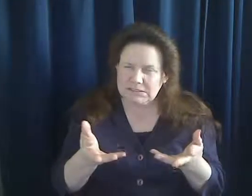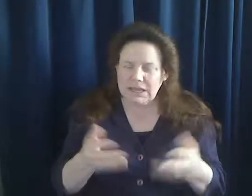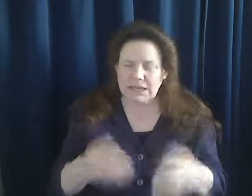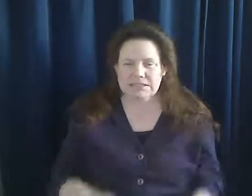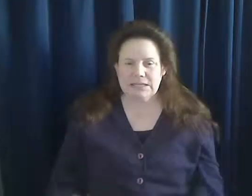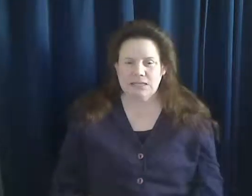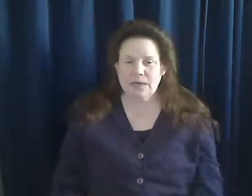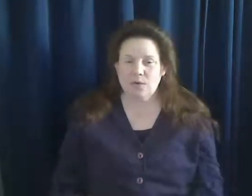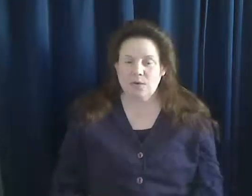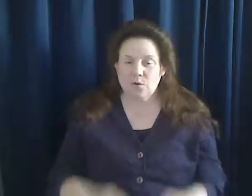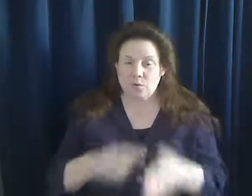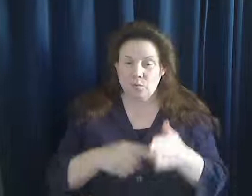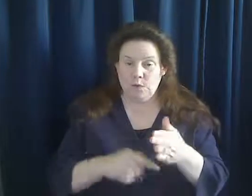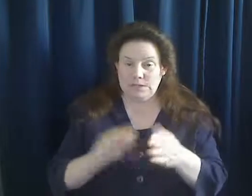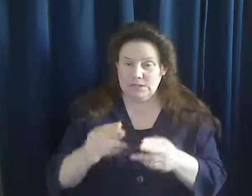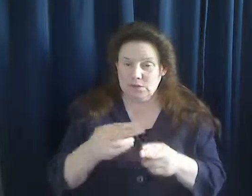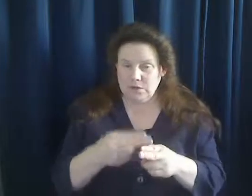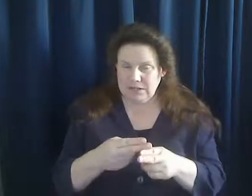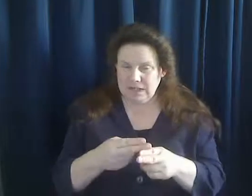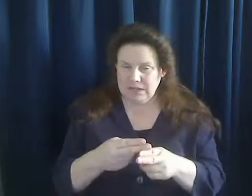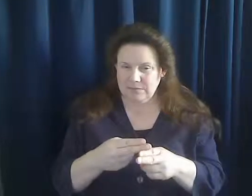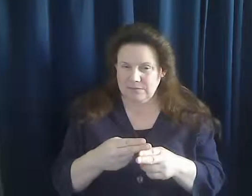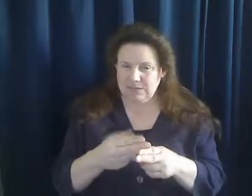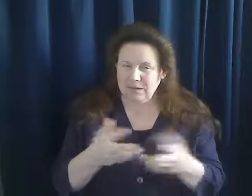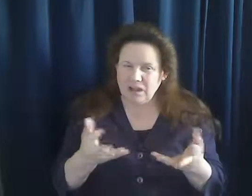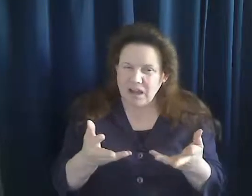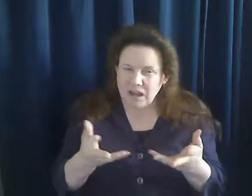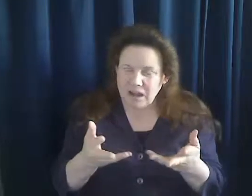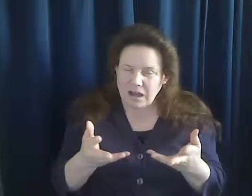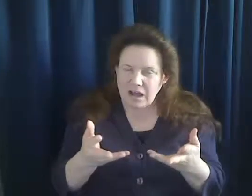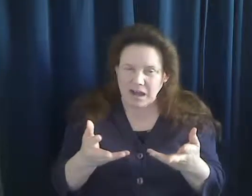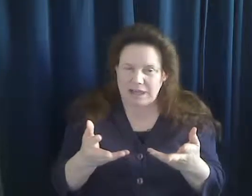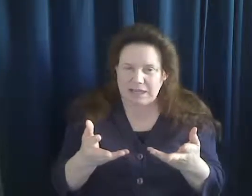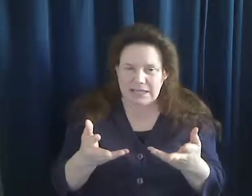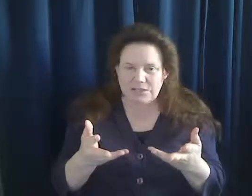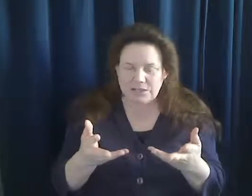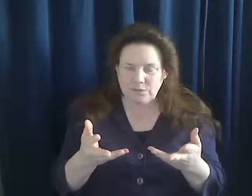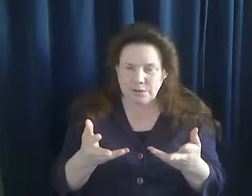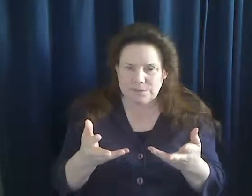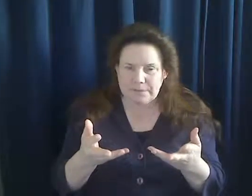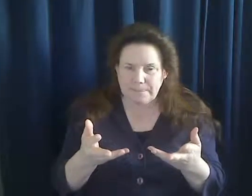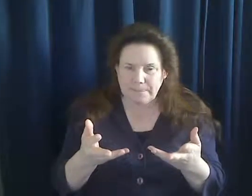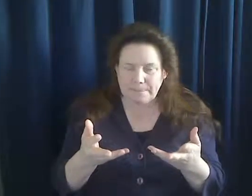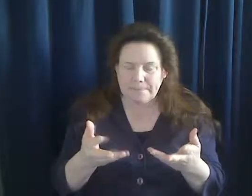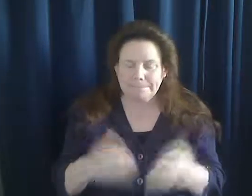I said, what's your name? And then I didn't catch it. What was that?